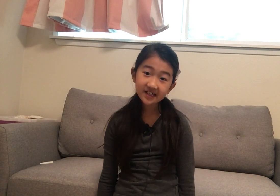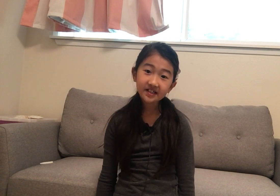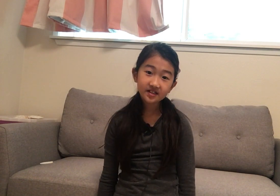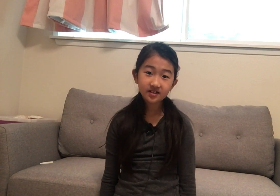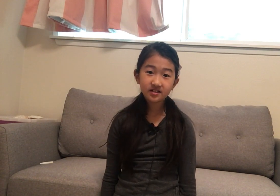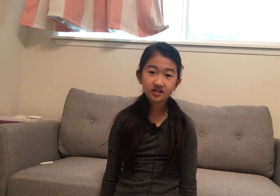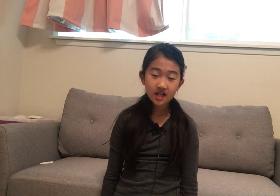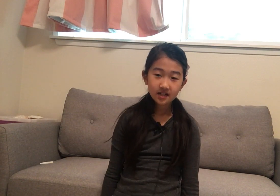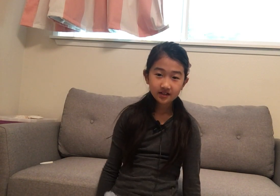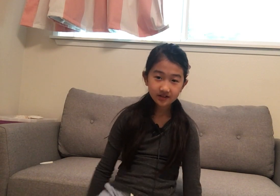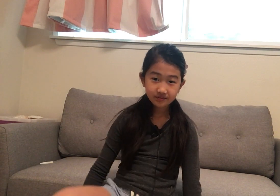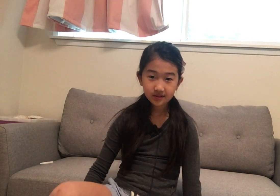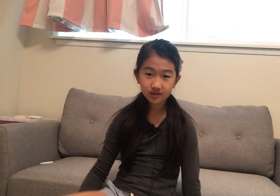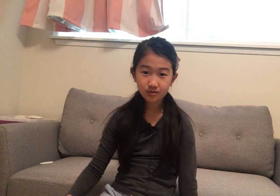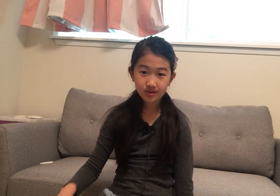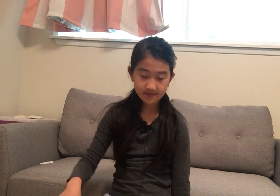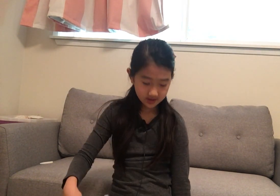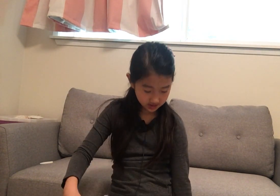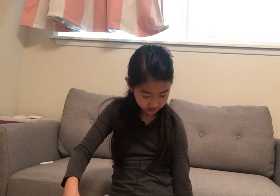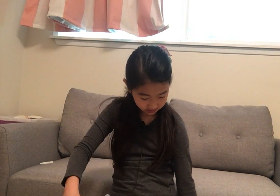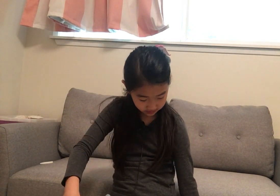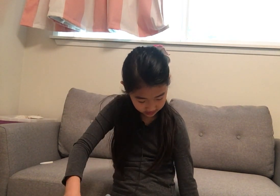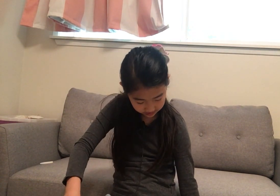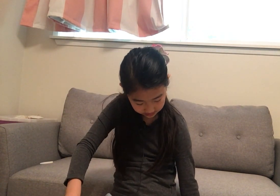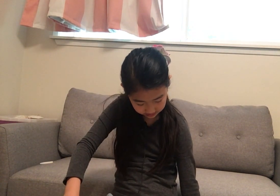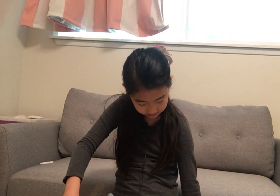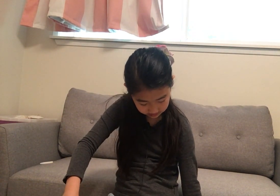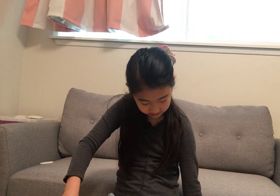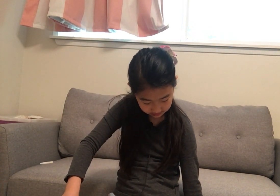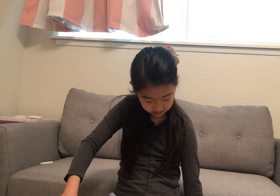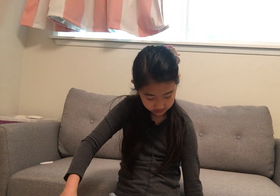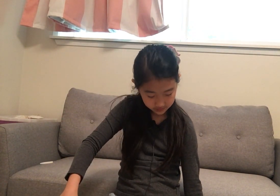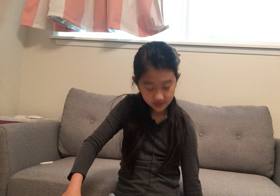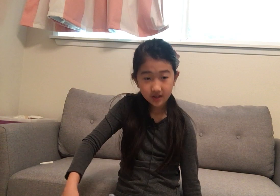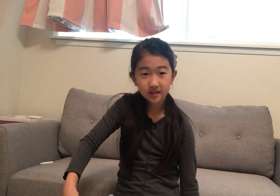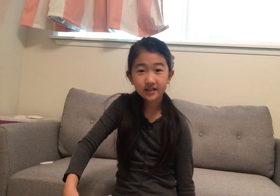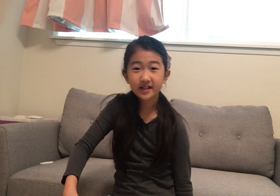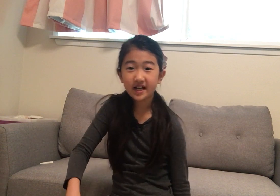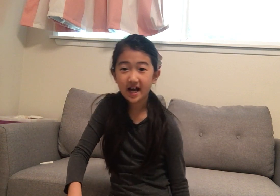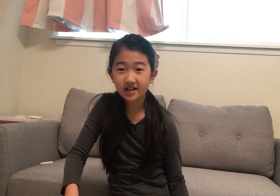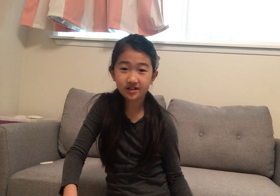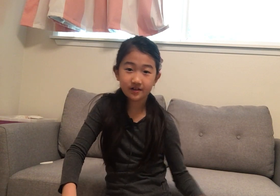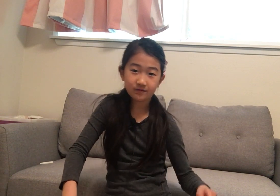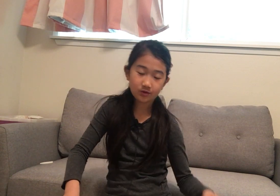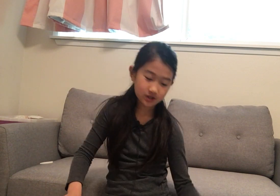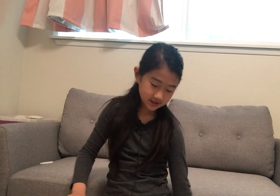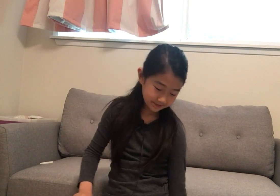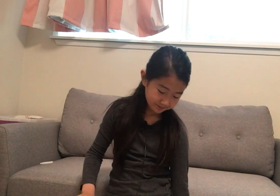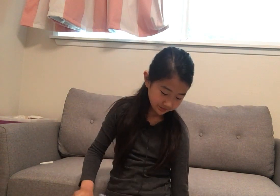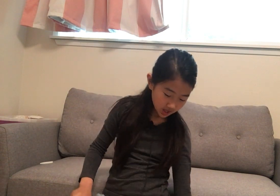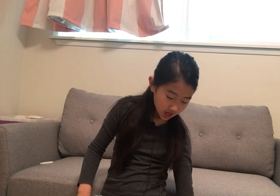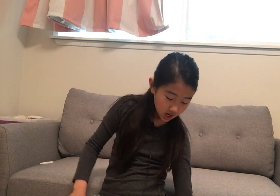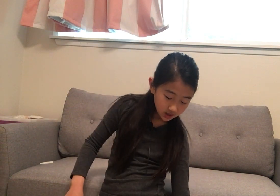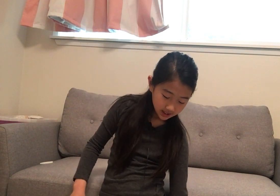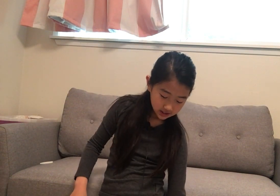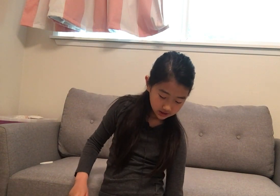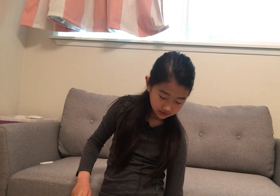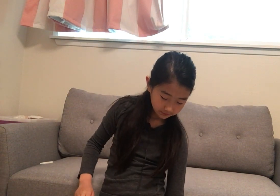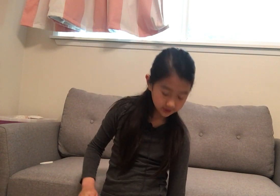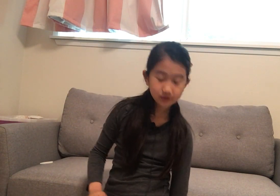description words it's like an adjective word okay so first